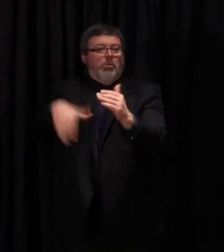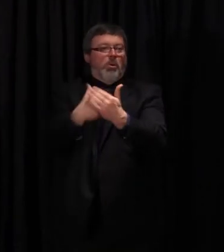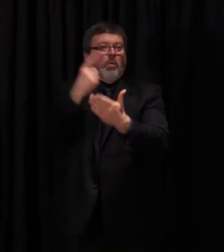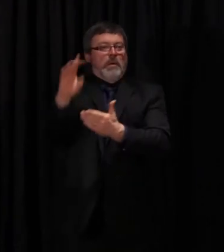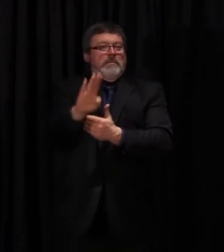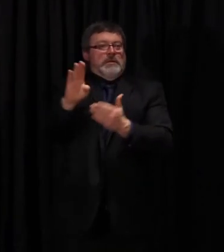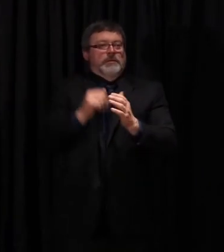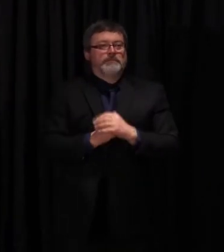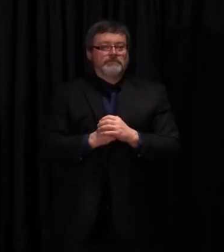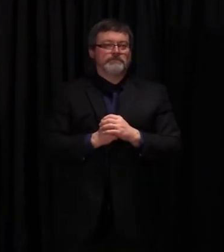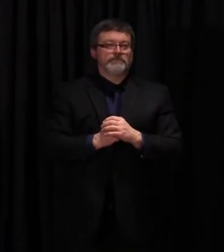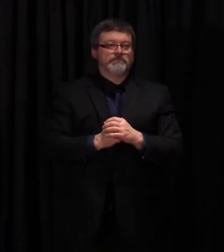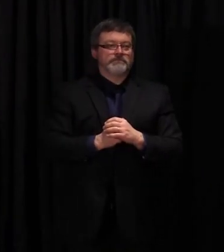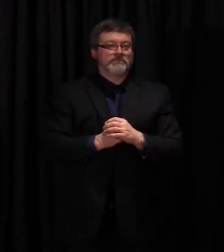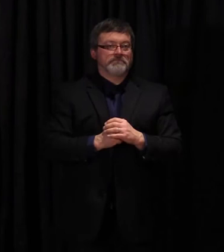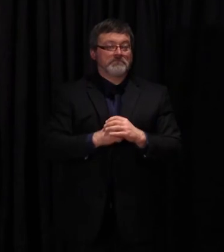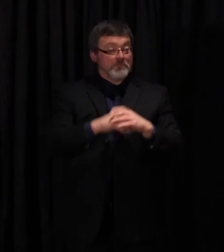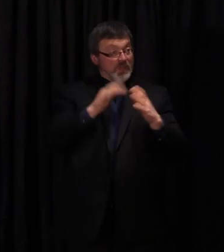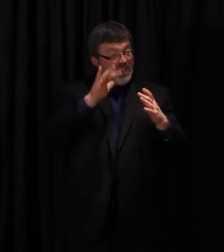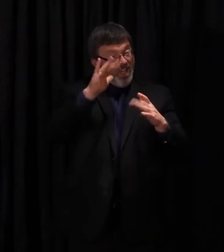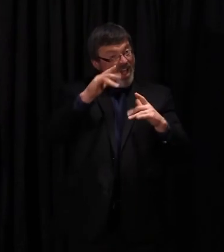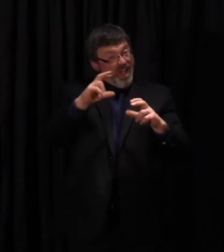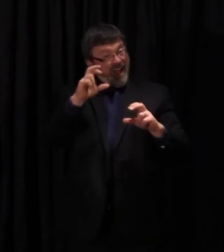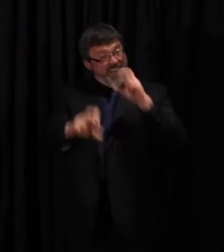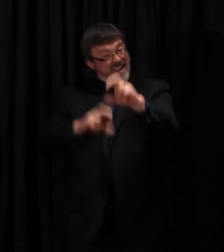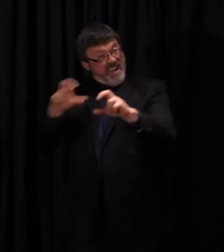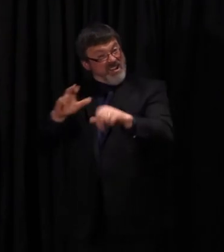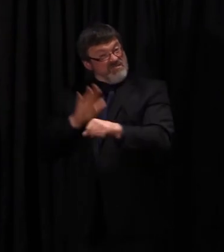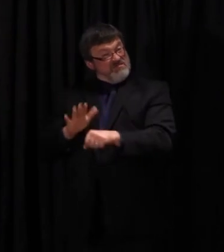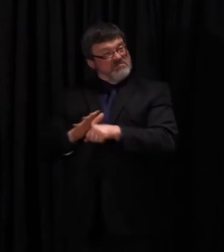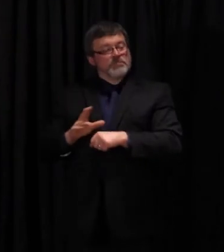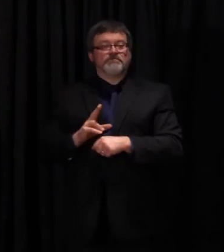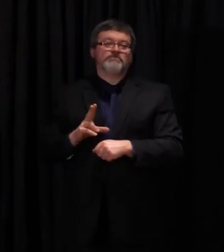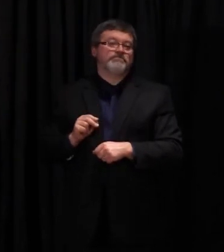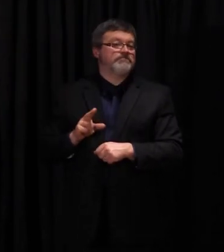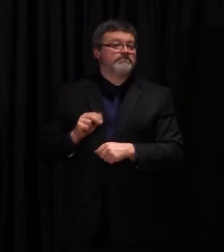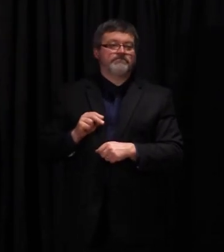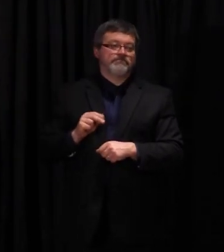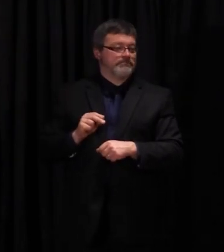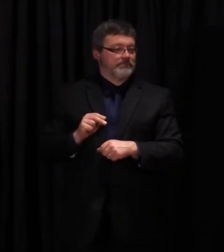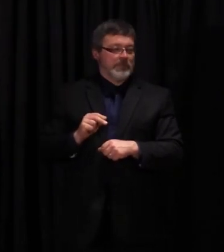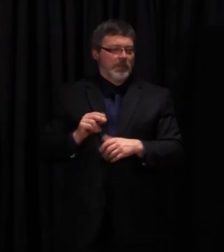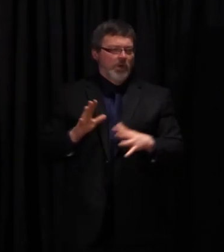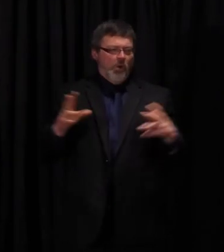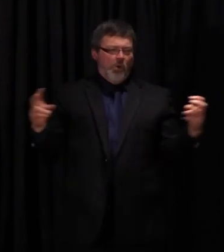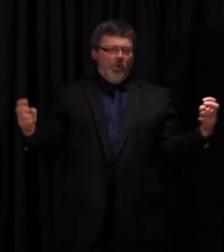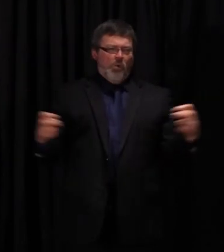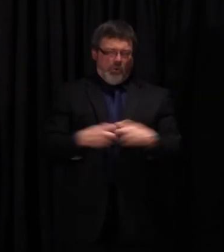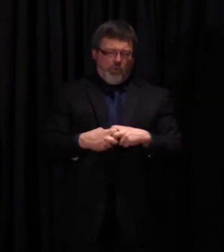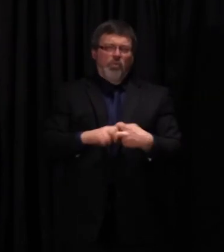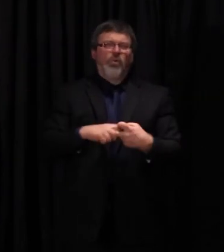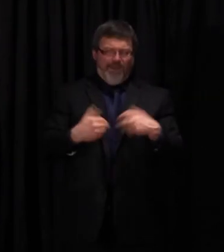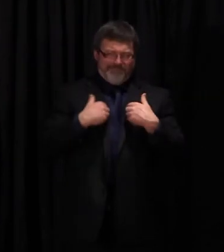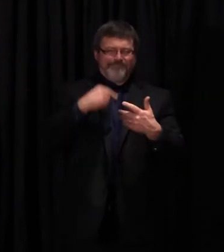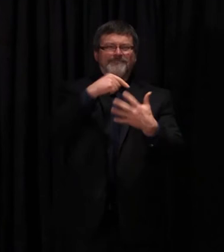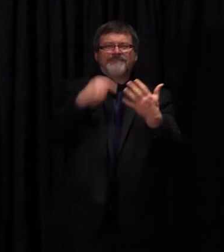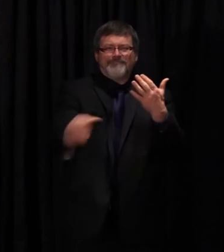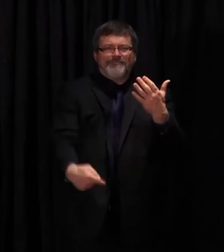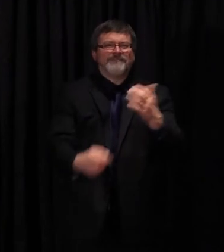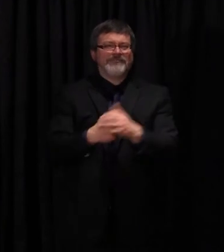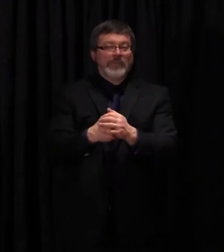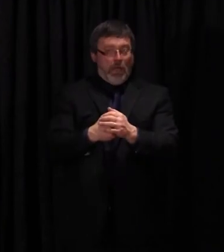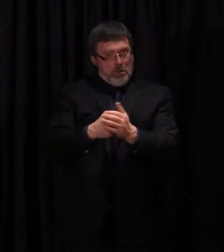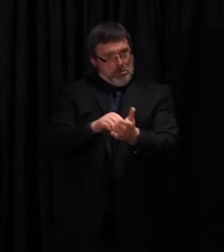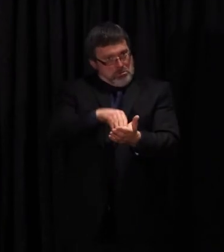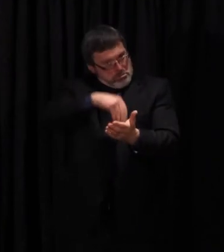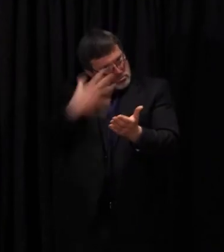Just making the investments isn't enough, because it remains difficult and expensive to build